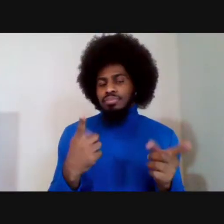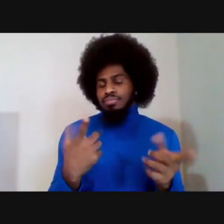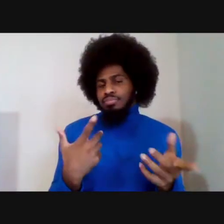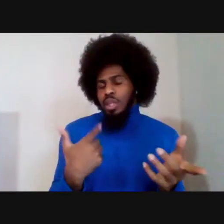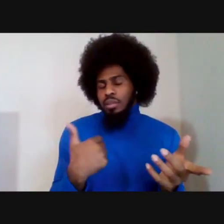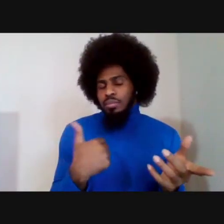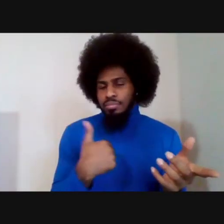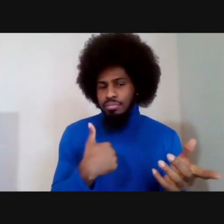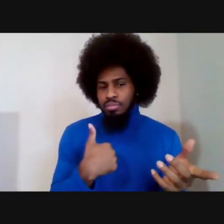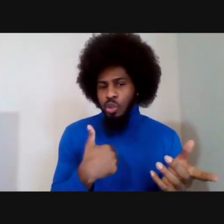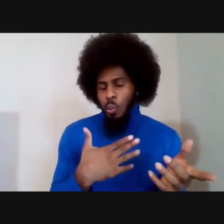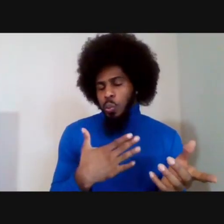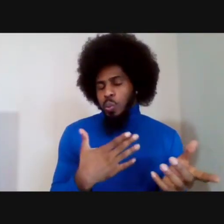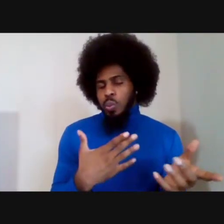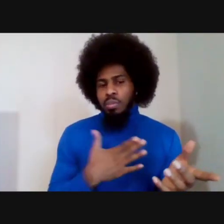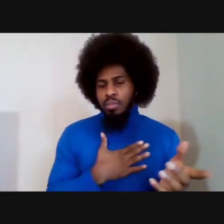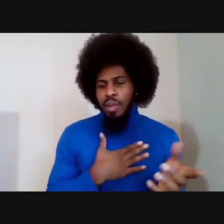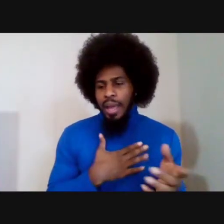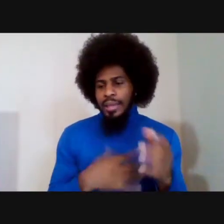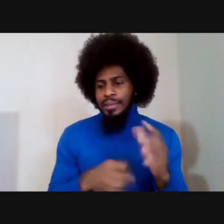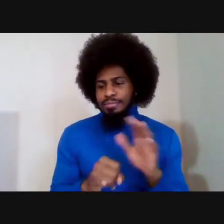work for me and tell the rest of the